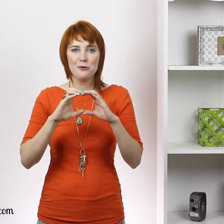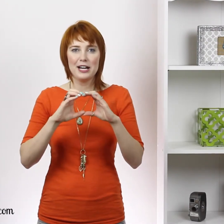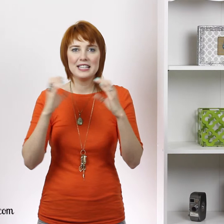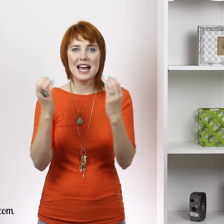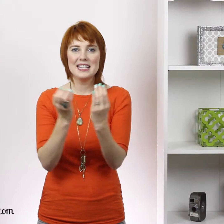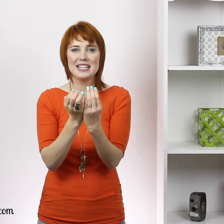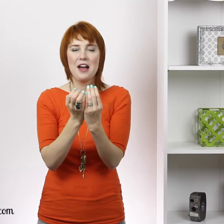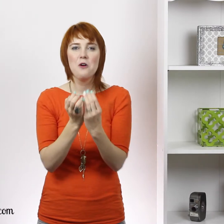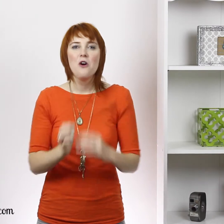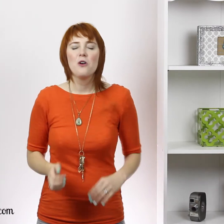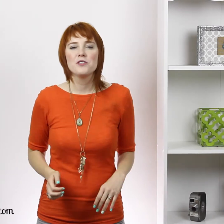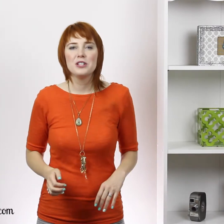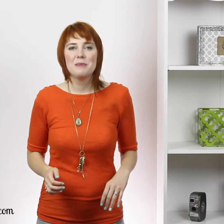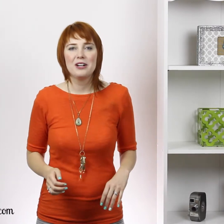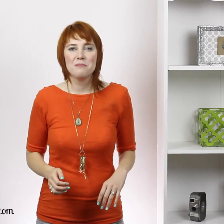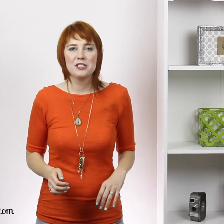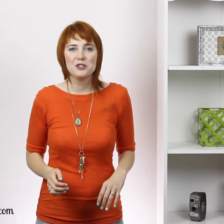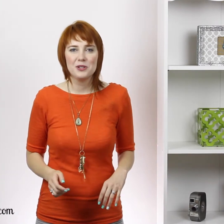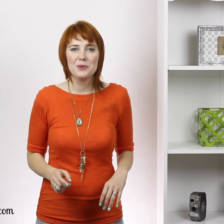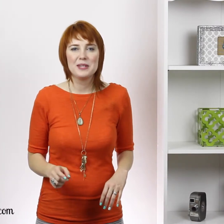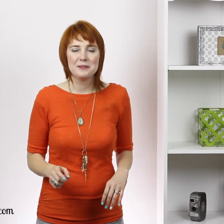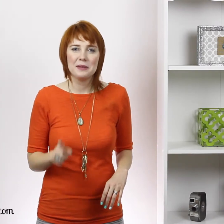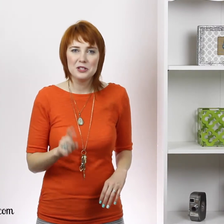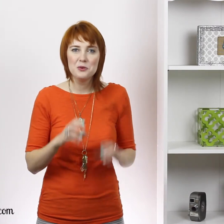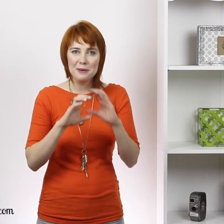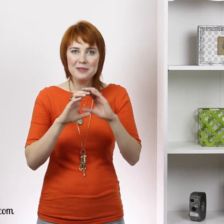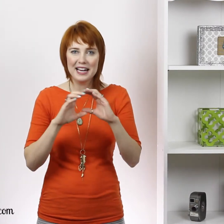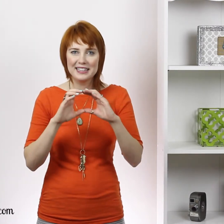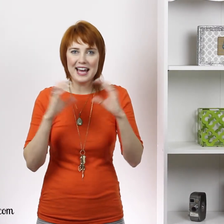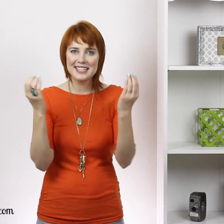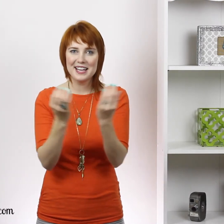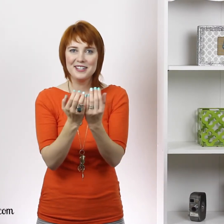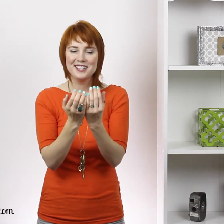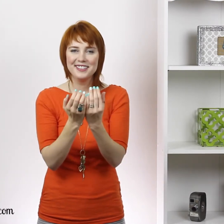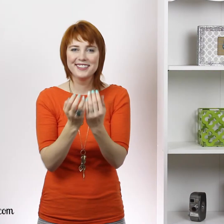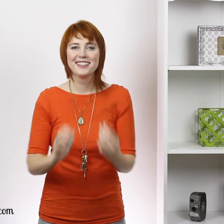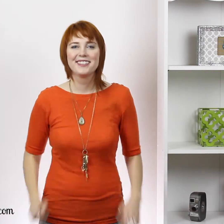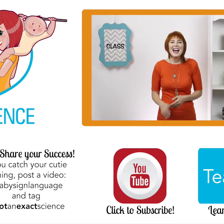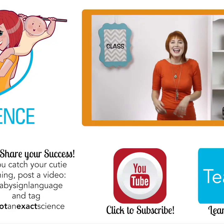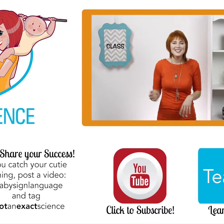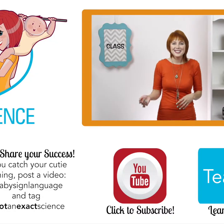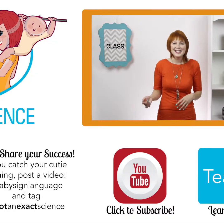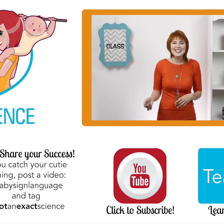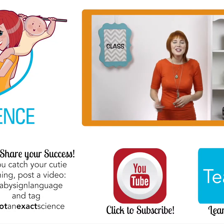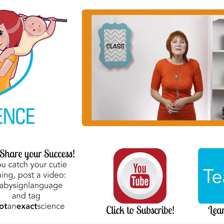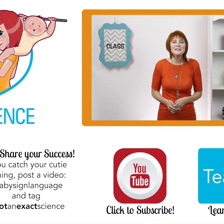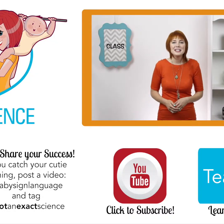we're at class now. Or if you're looking back on pictures, you can say something like, do you remember that class that we took? As you're consistent, your baby can